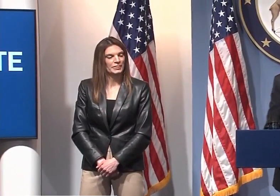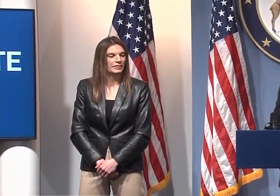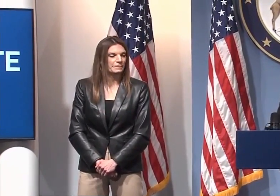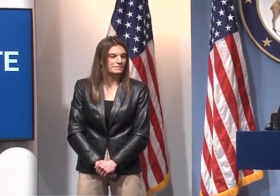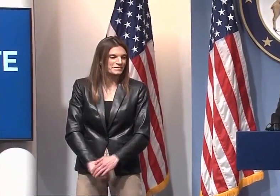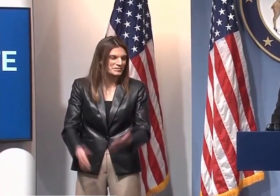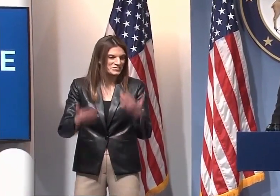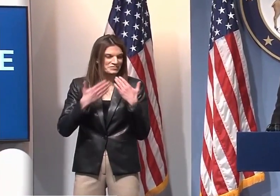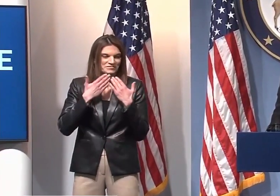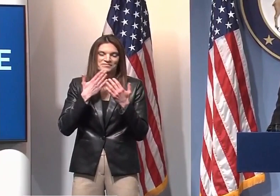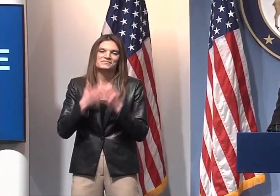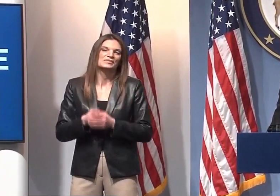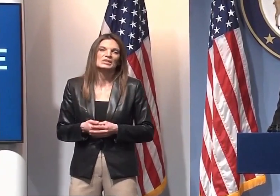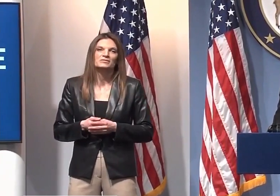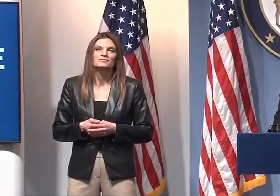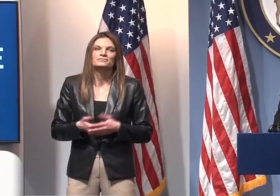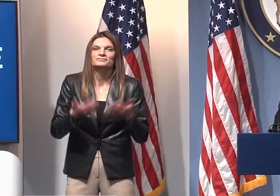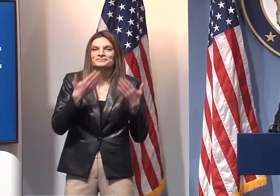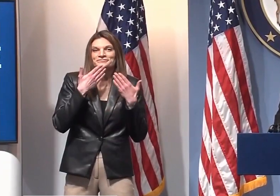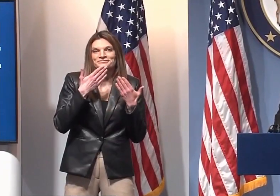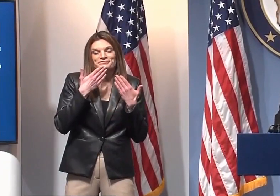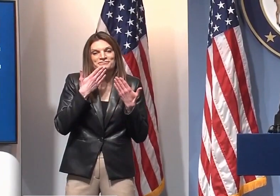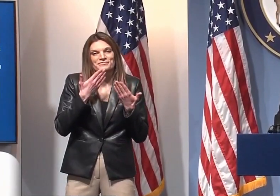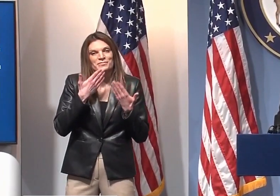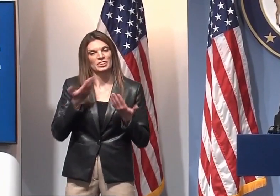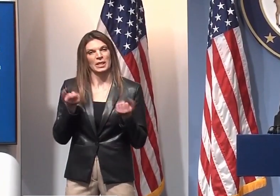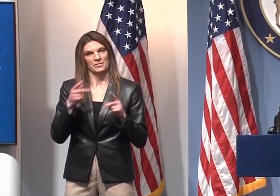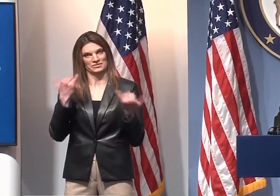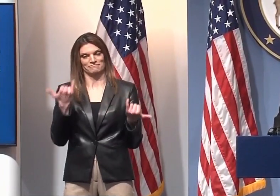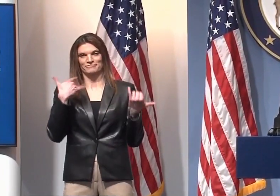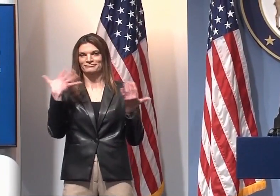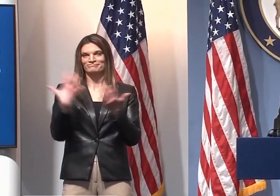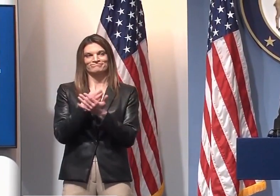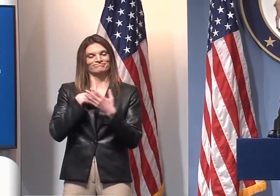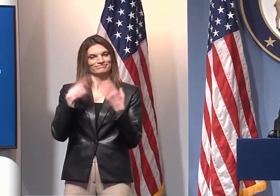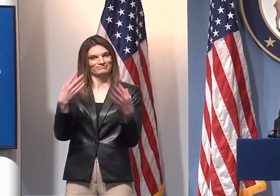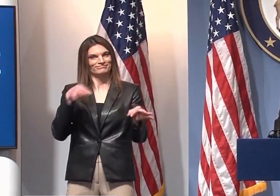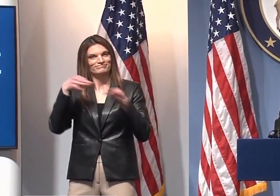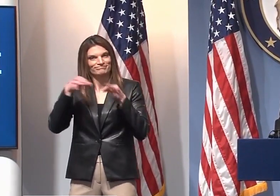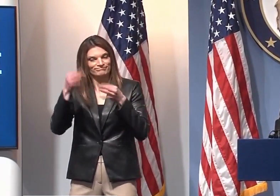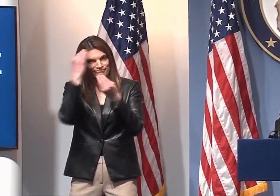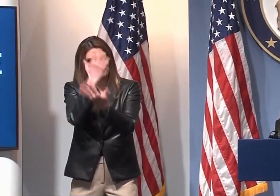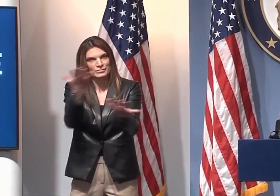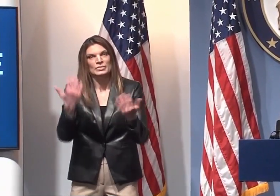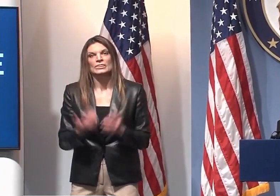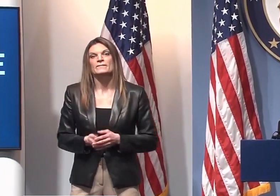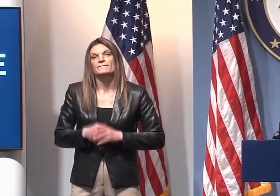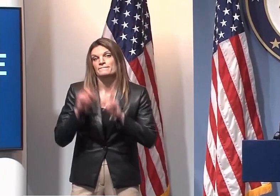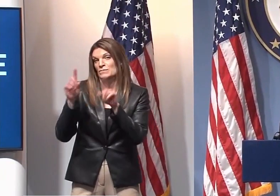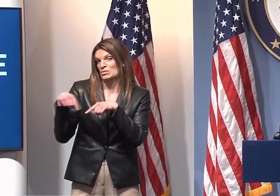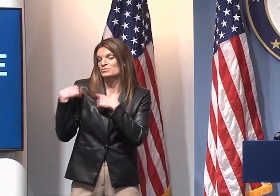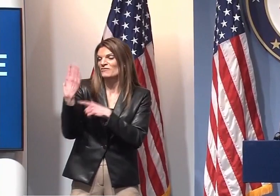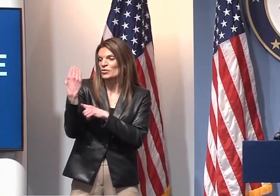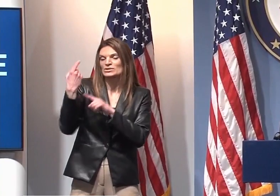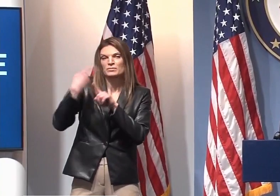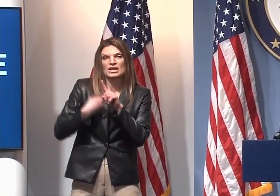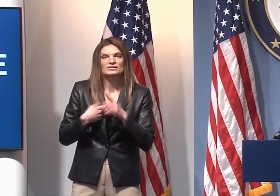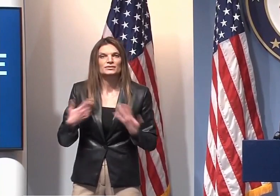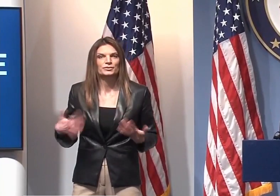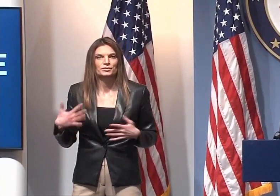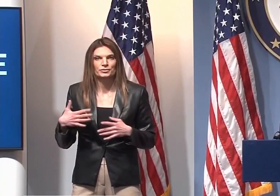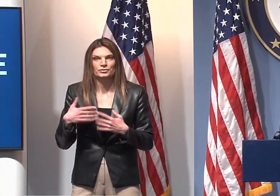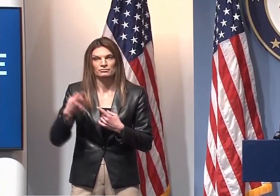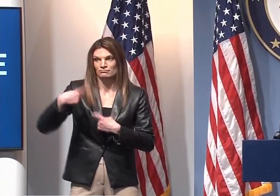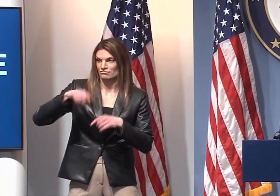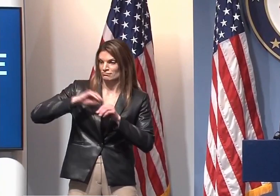Thank you. Thank you for the opportunity to speak to you today. Over the last 14 months, this pandemic has affected